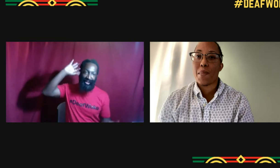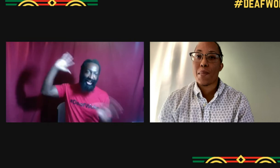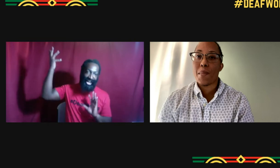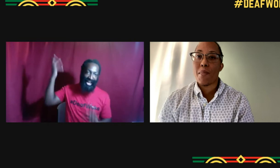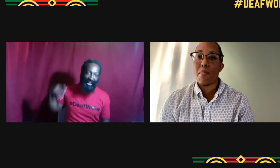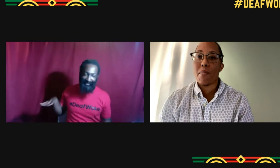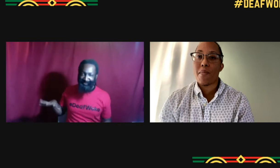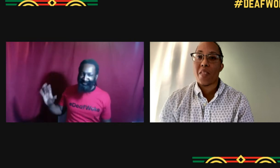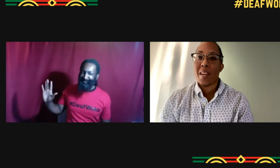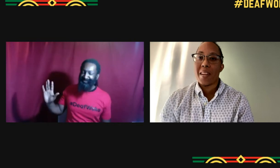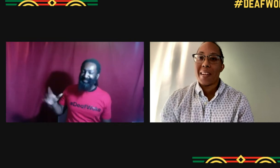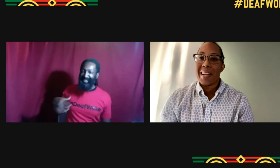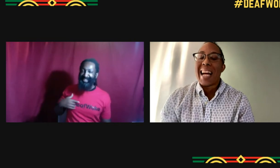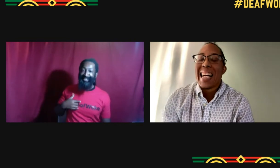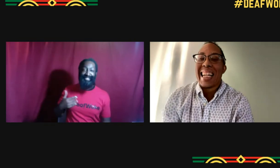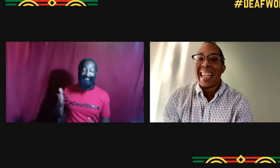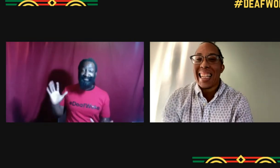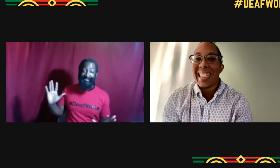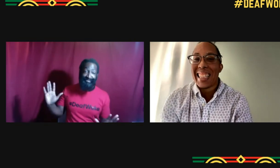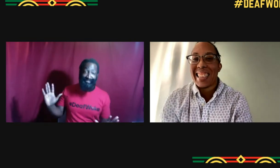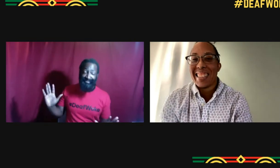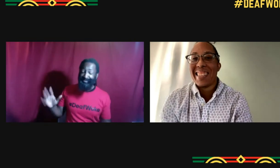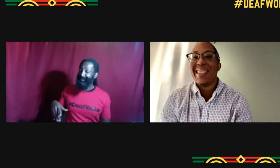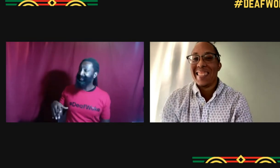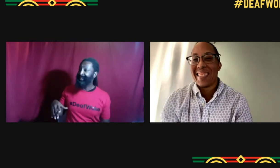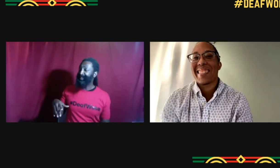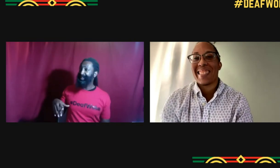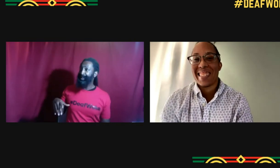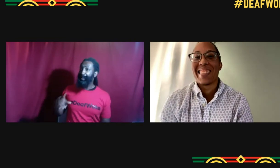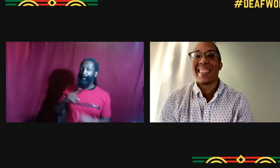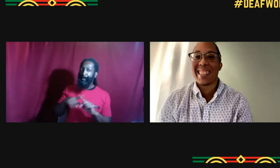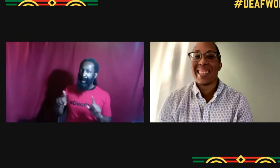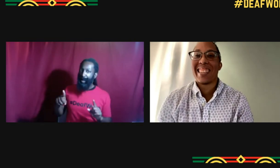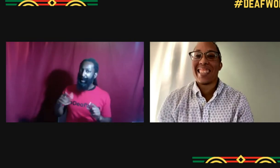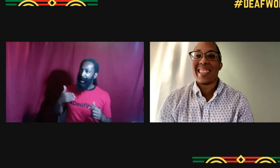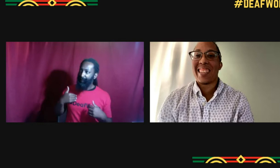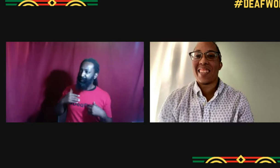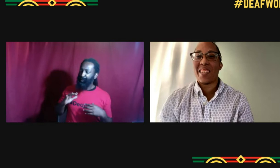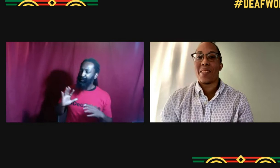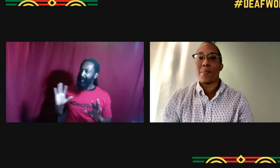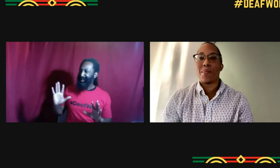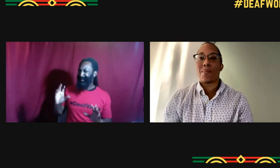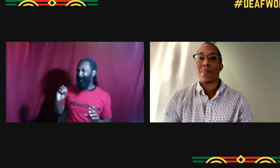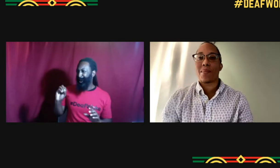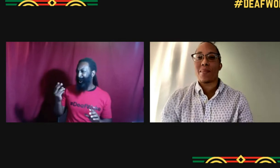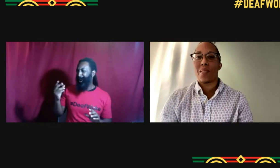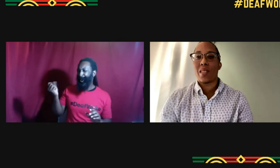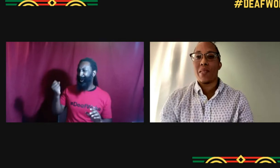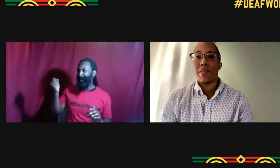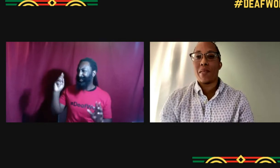sometimes I'm not cute and my hair is all messed up. Hair is out of place.